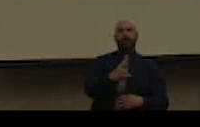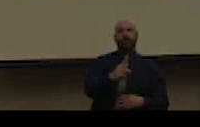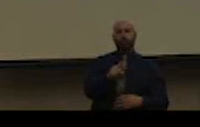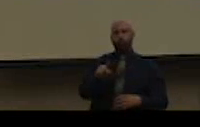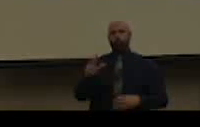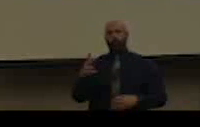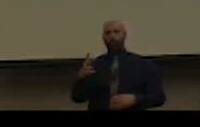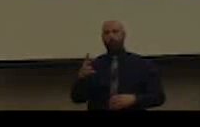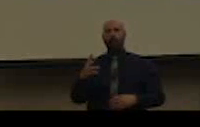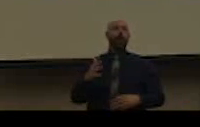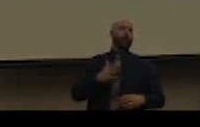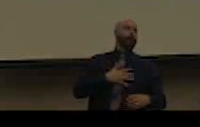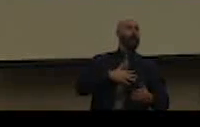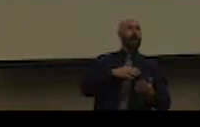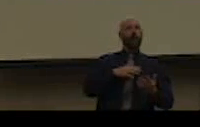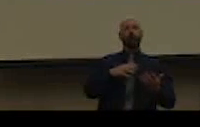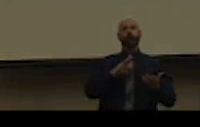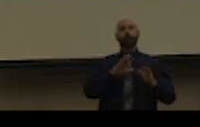didn't go to 3rd grade.